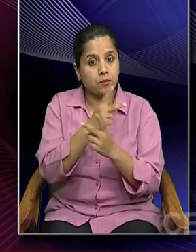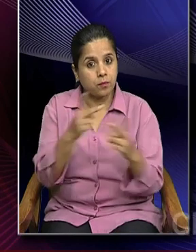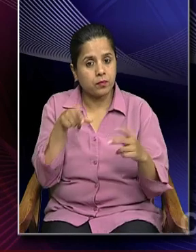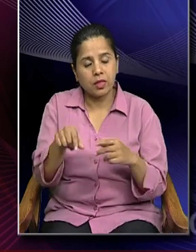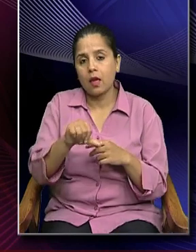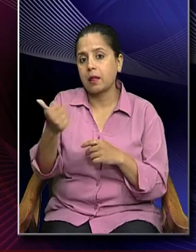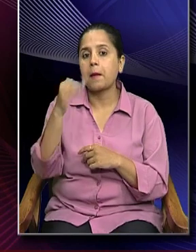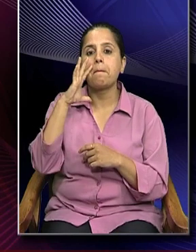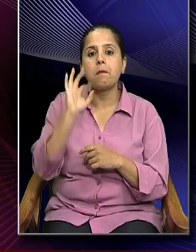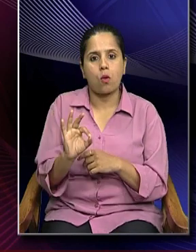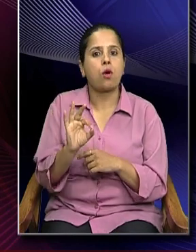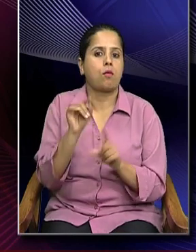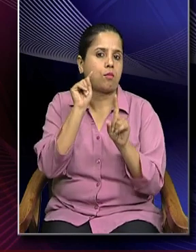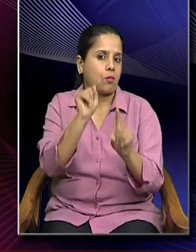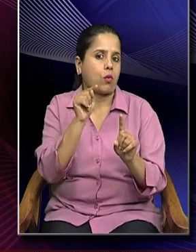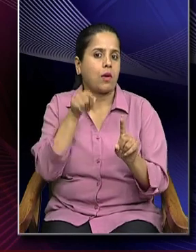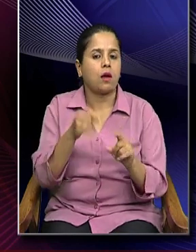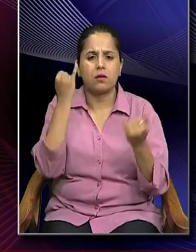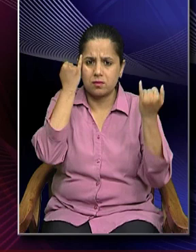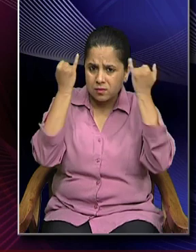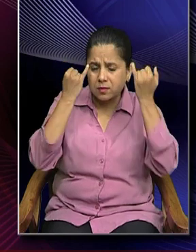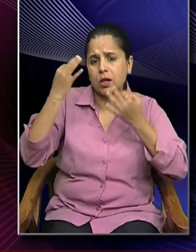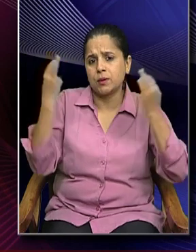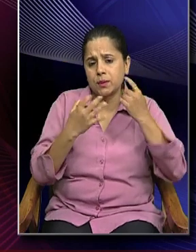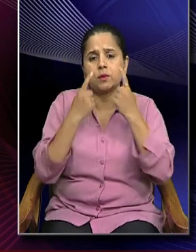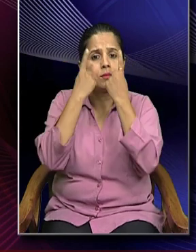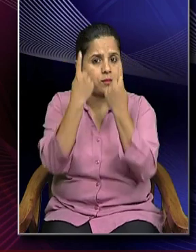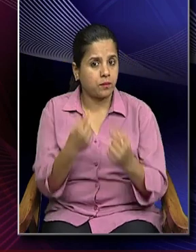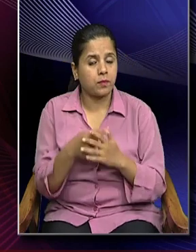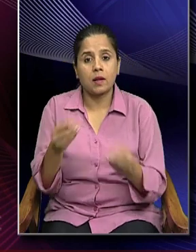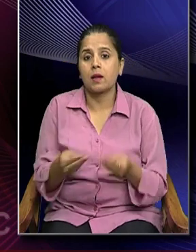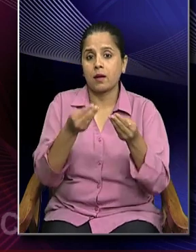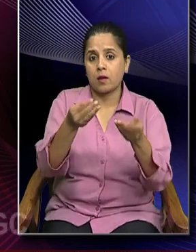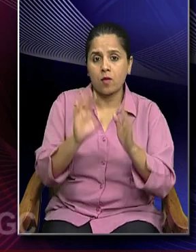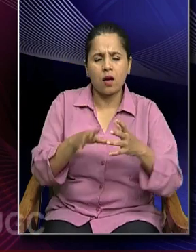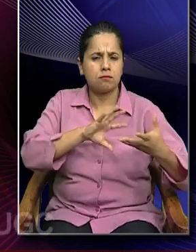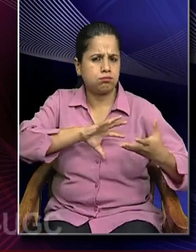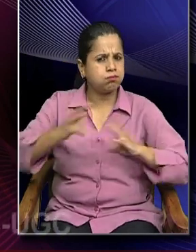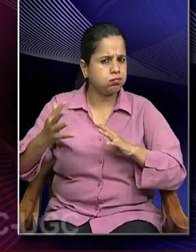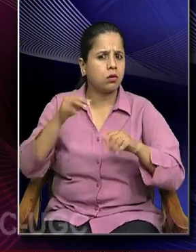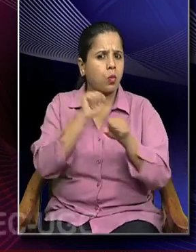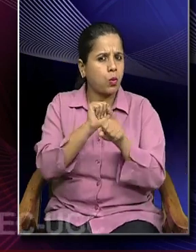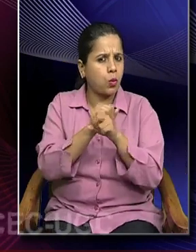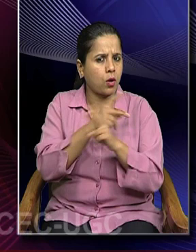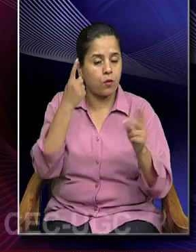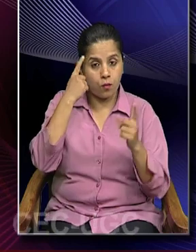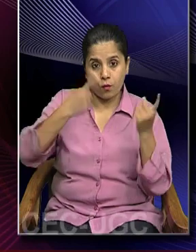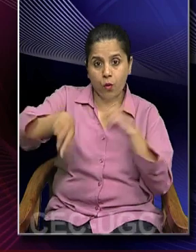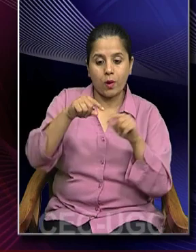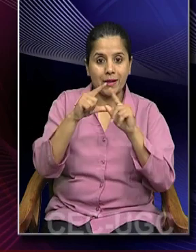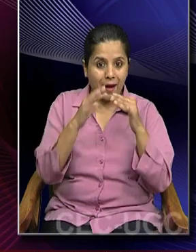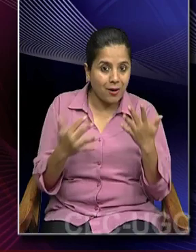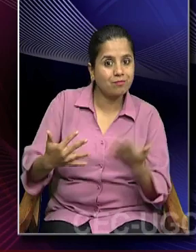another important point of innovative assessment. It provides a robust framework for making the